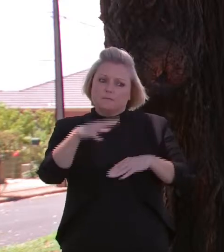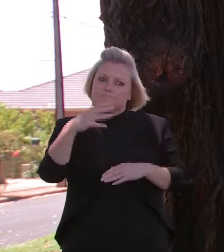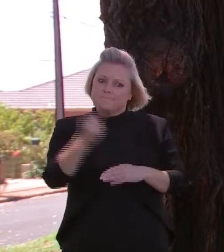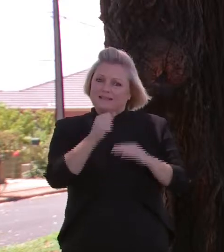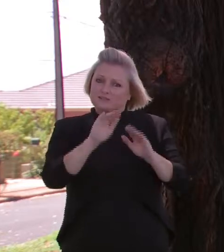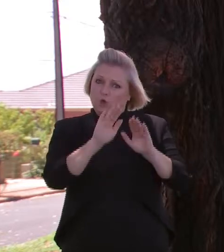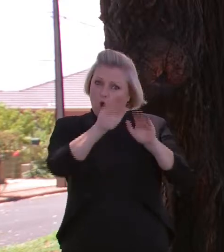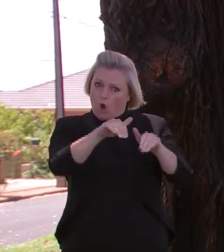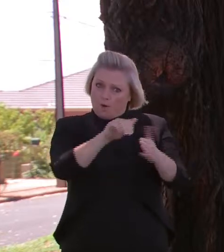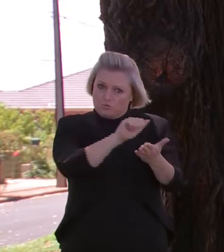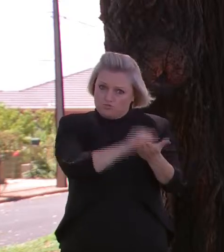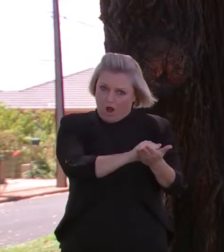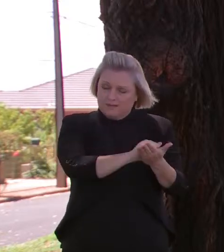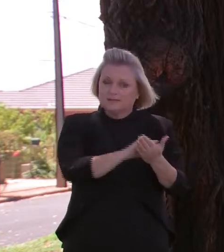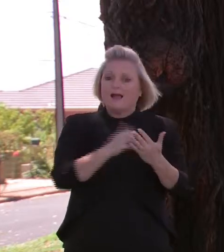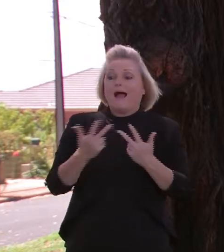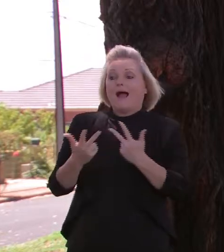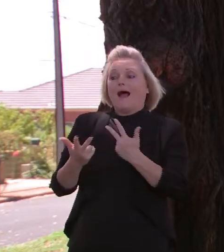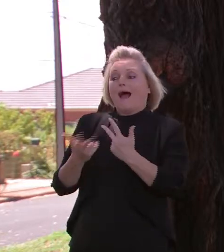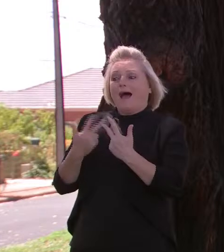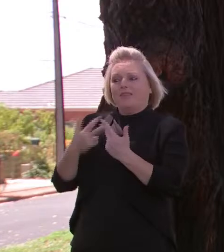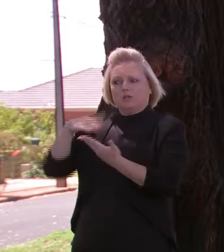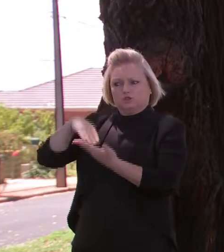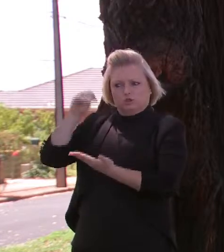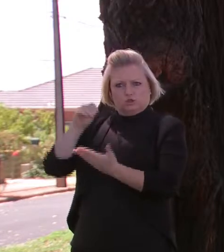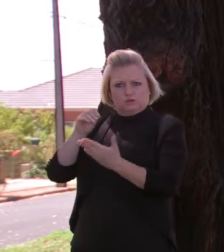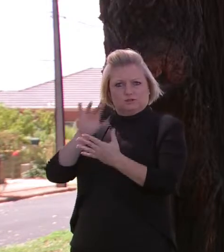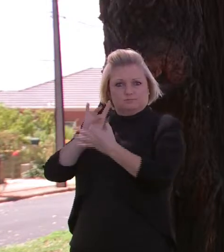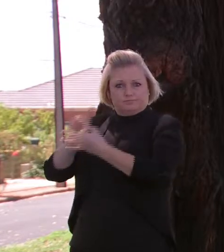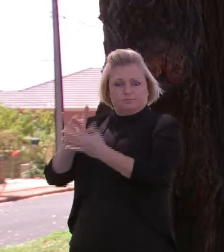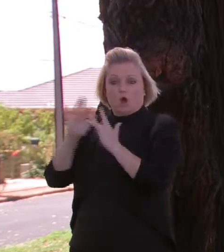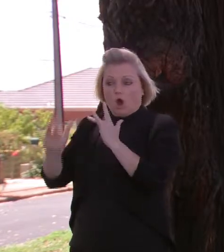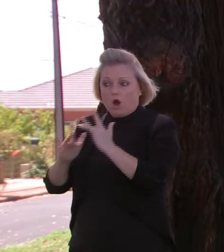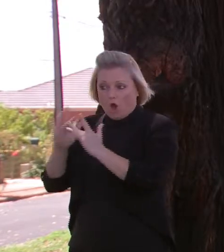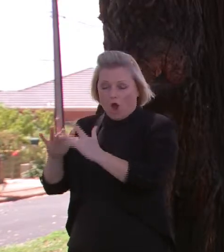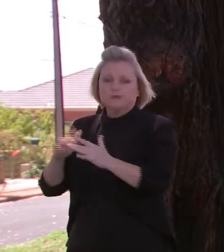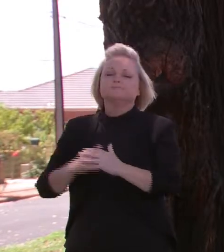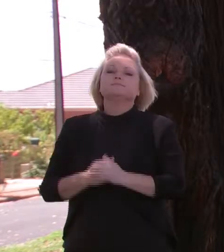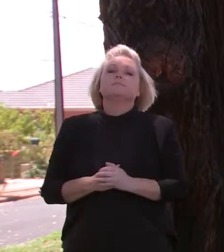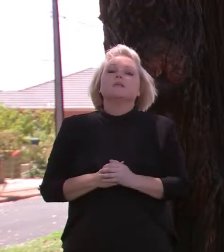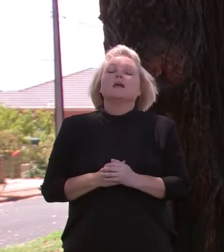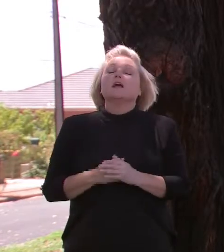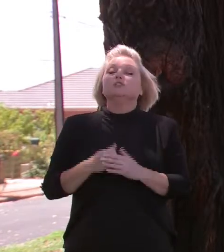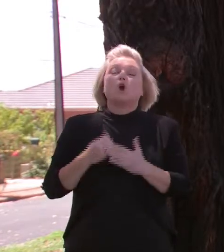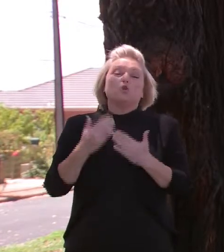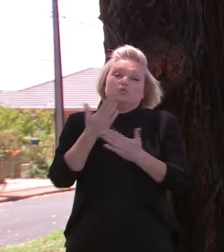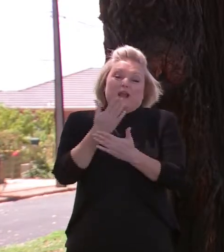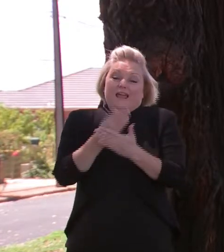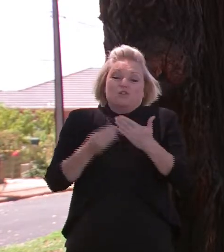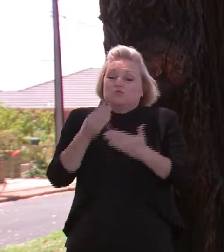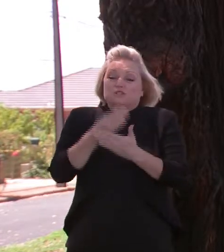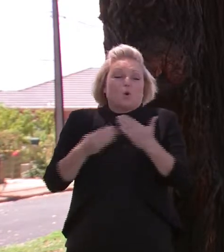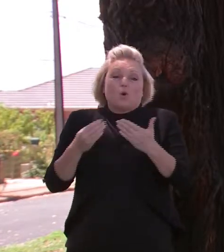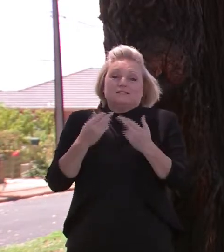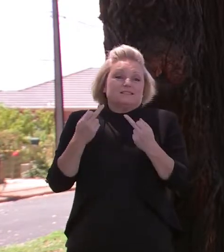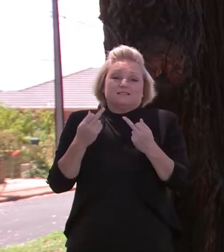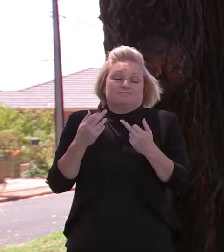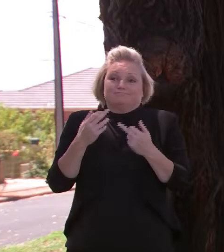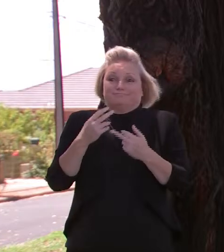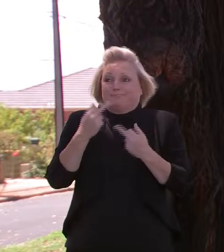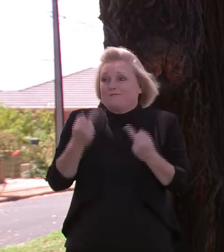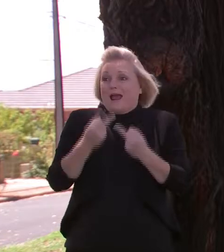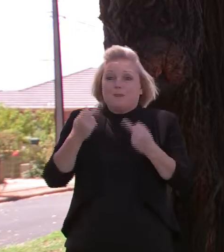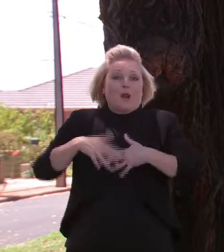online classes with their teachers, is that right? So the resources will be publicly available and available for anyone who needs them, any family who wants to access